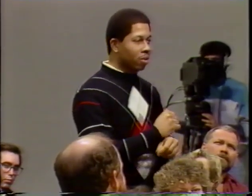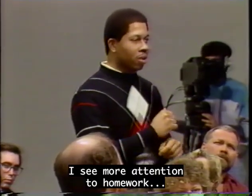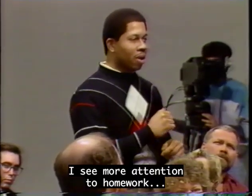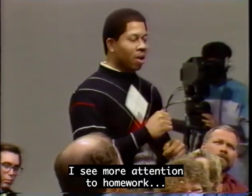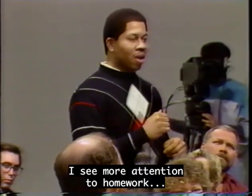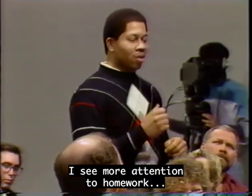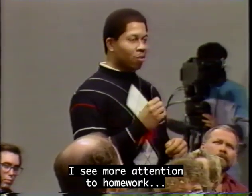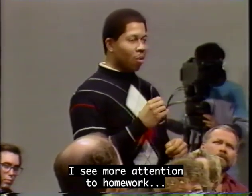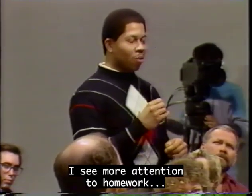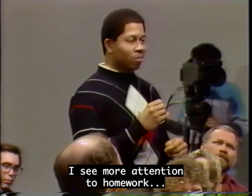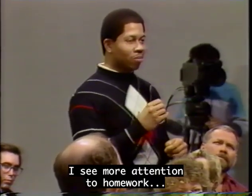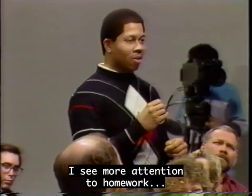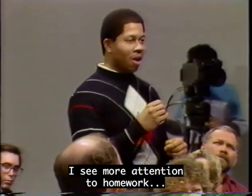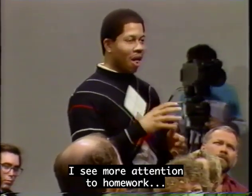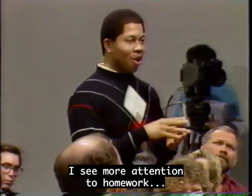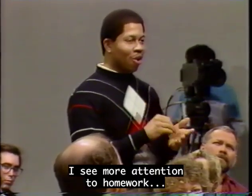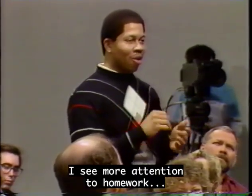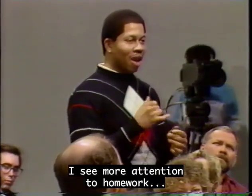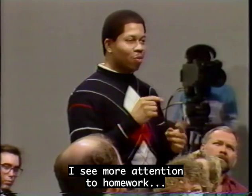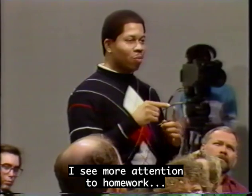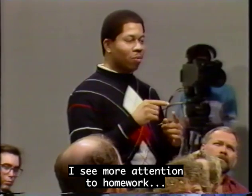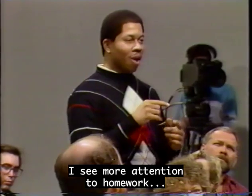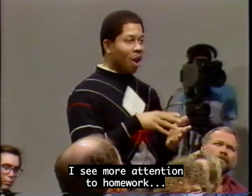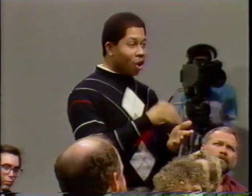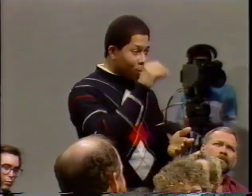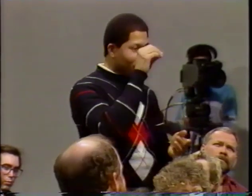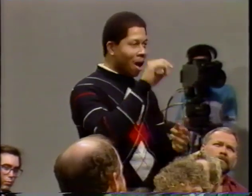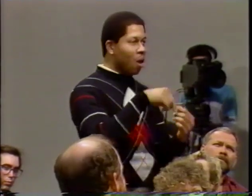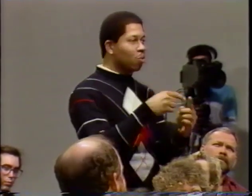I see more attention to homework.